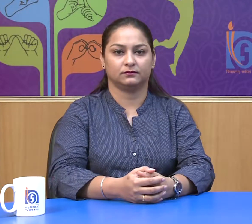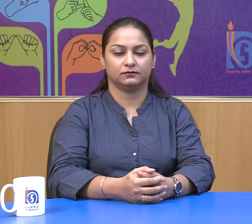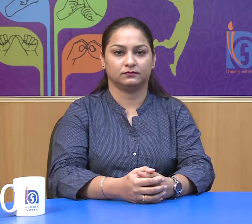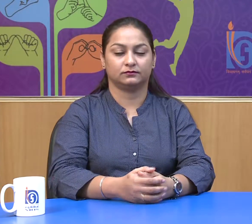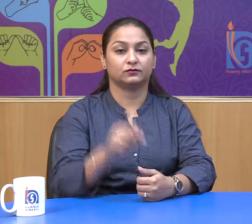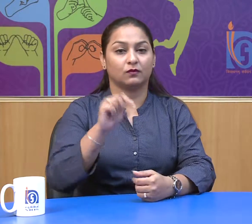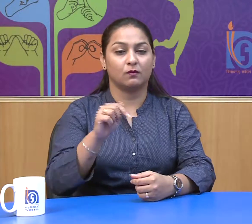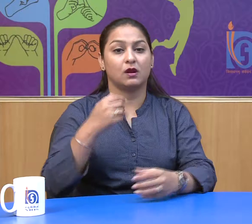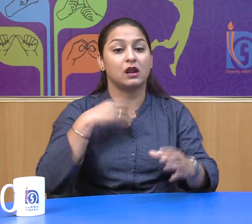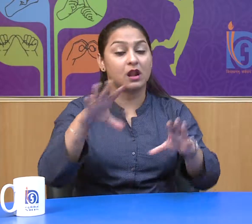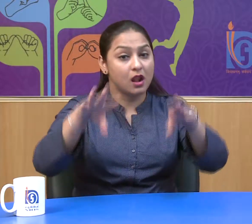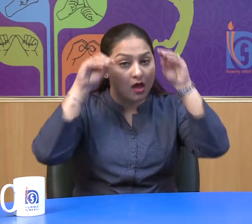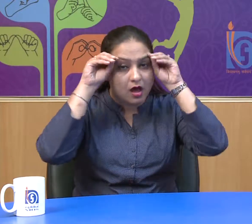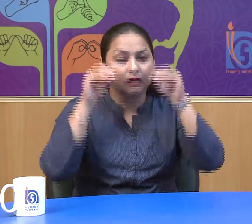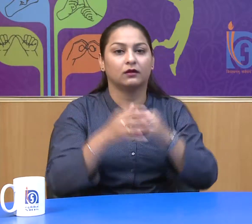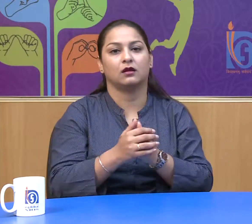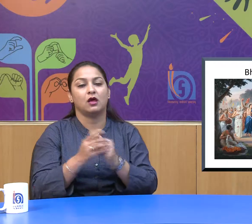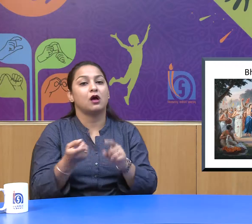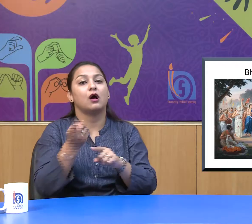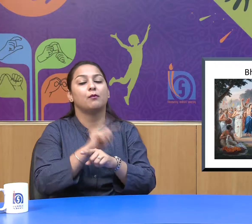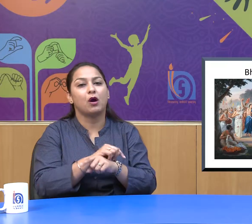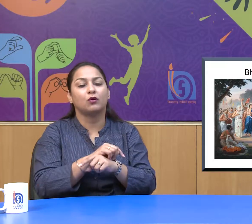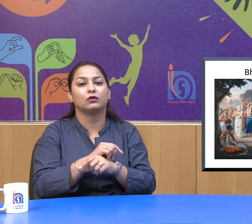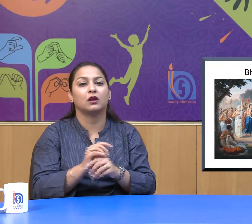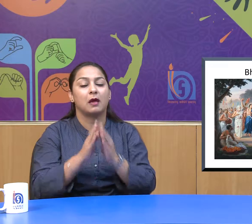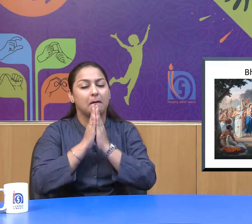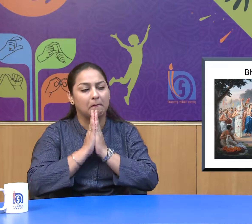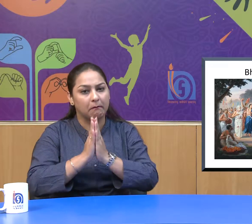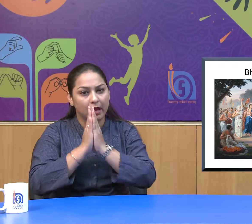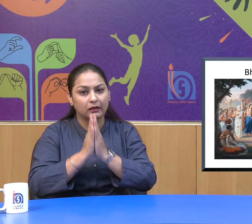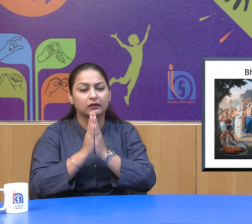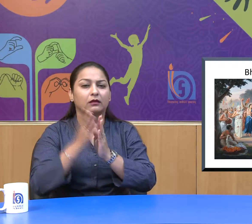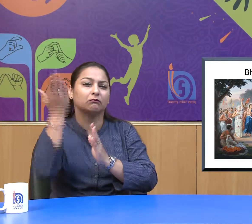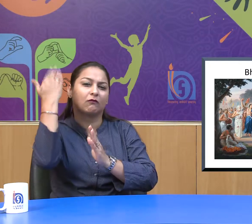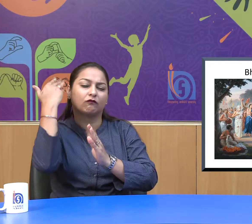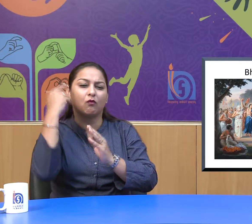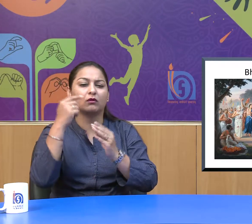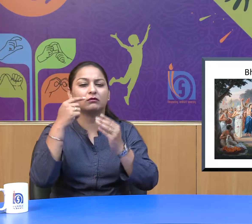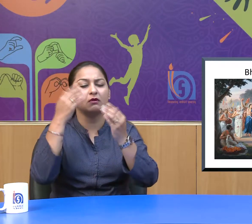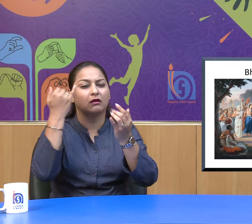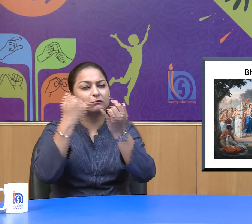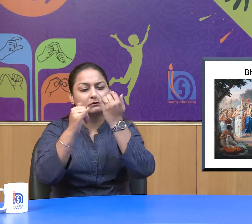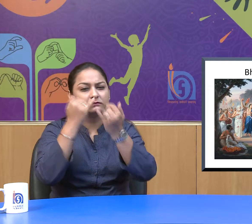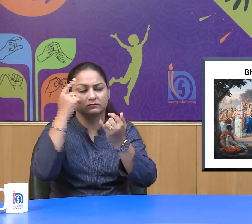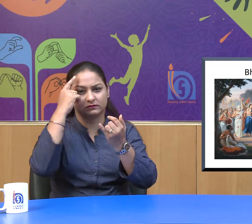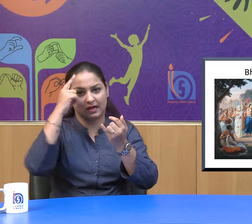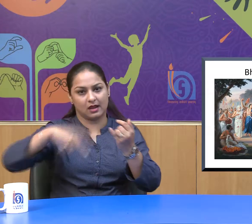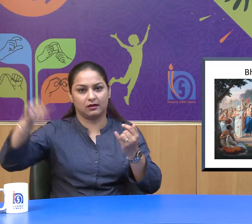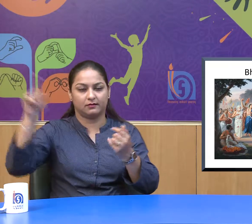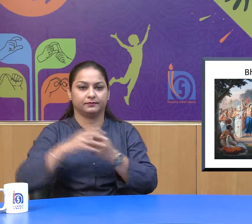Today we will learn about Bhakti movement in Indian history. Dear learners,